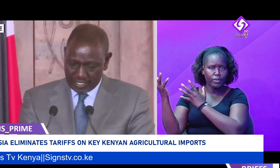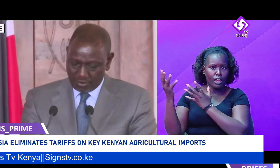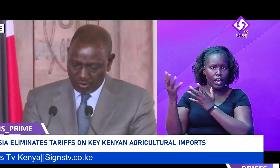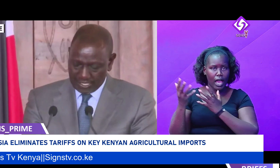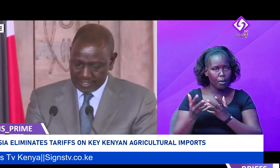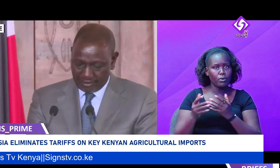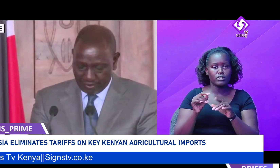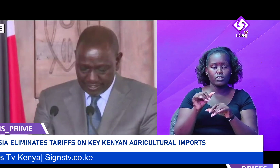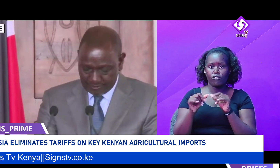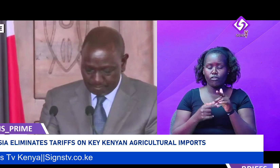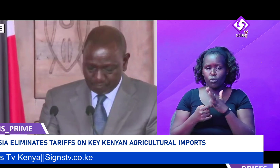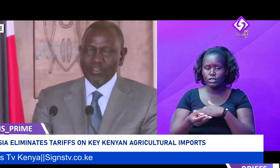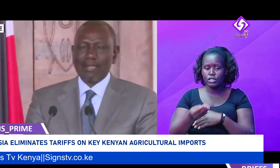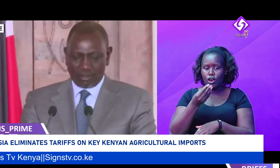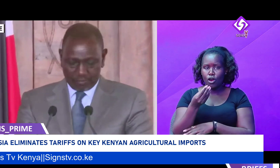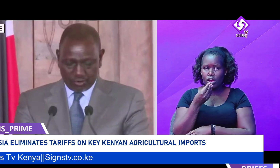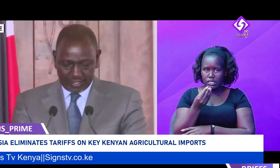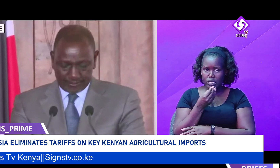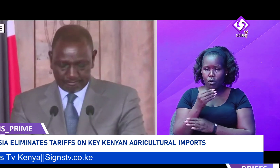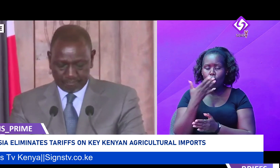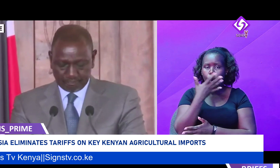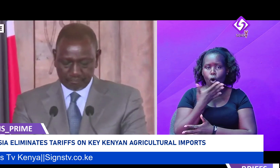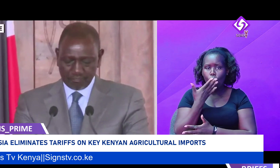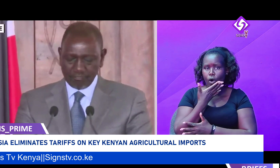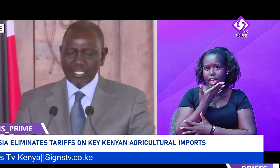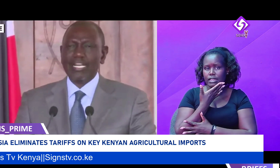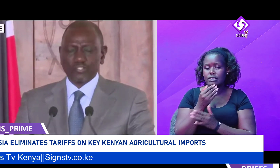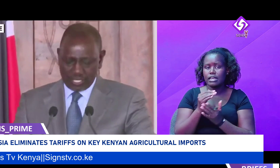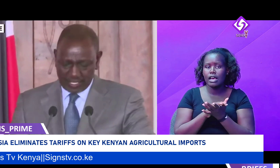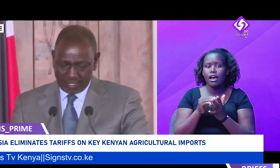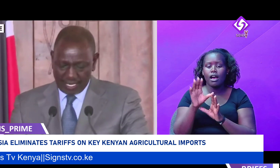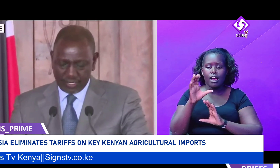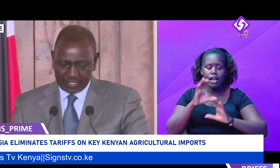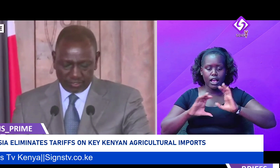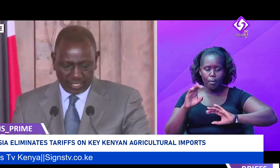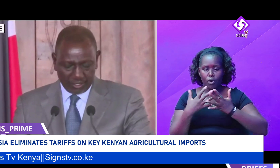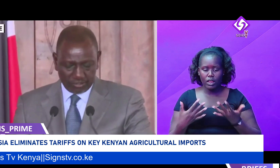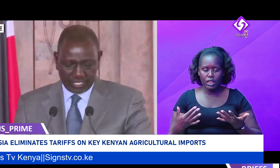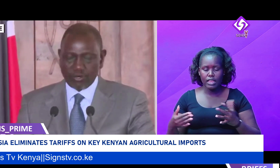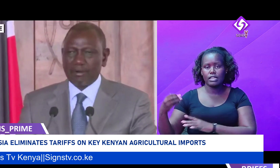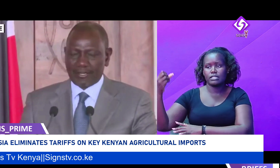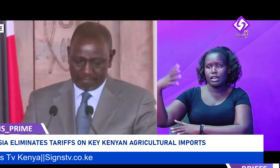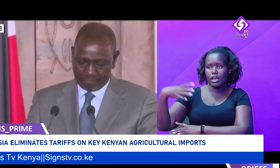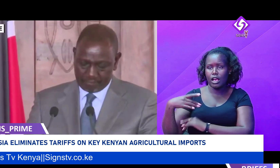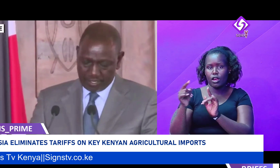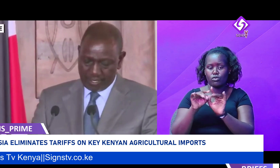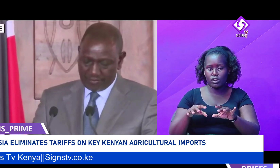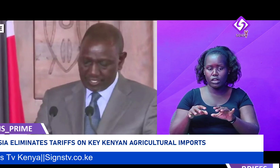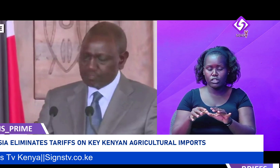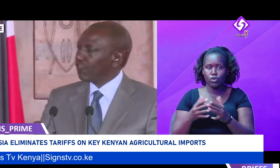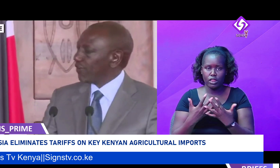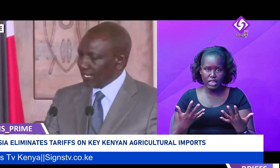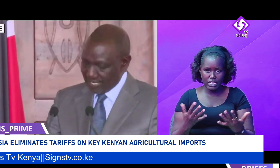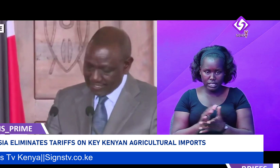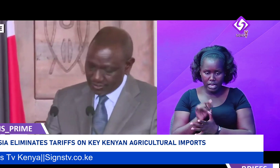of edible oils and fats, chemical products, electronic, agricultural chemicals, and rubber.